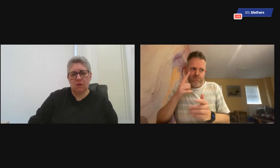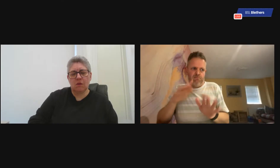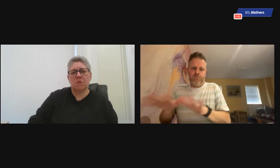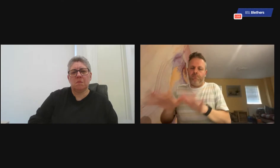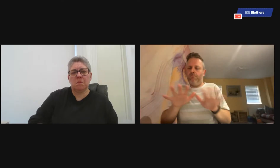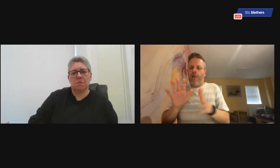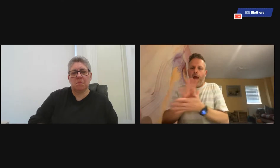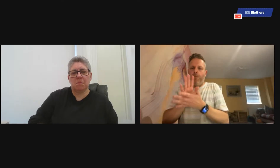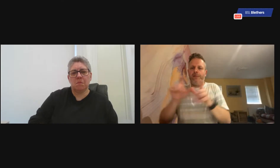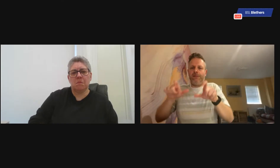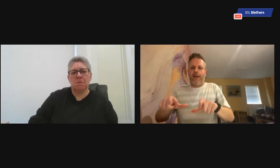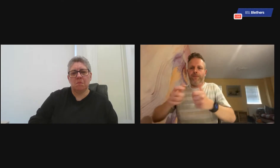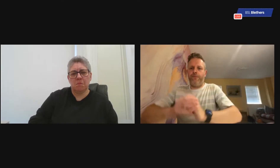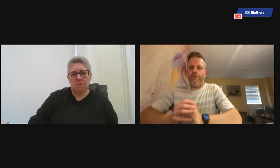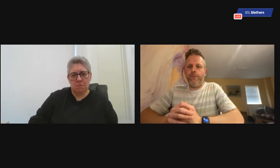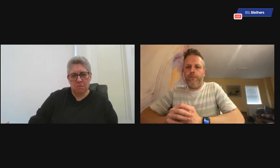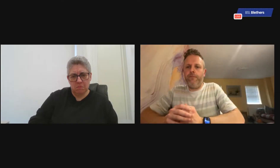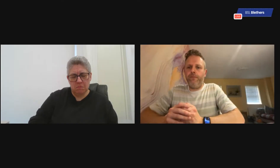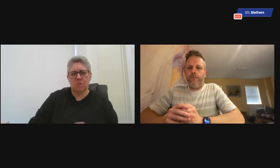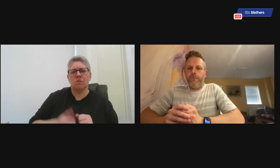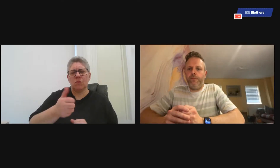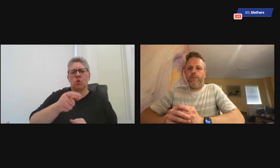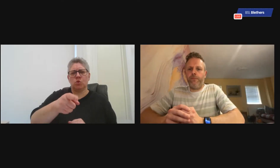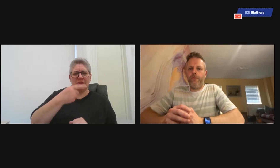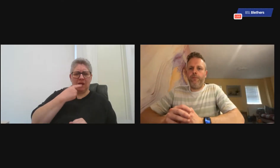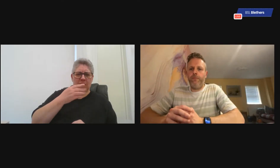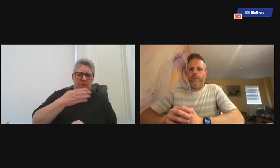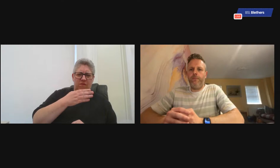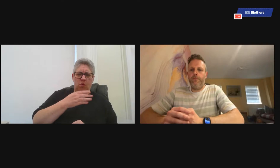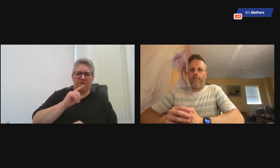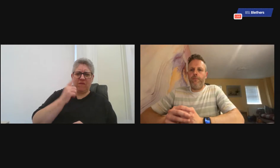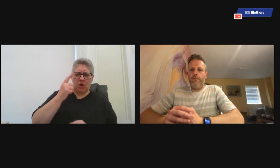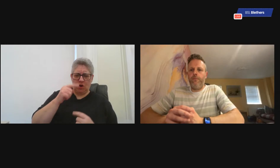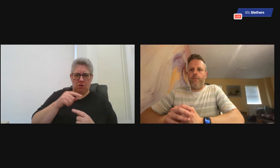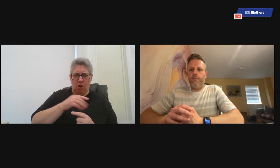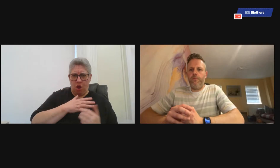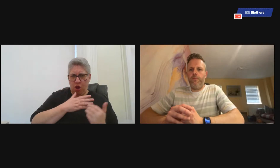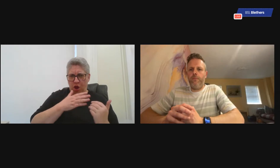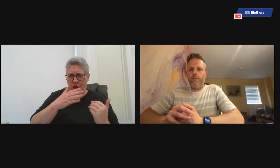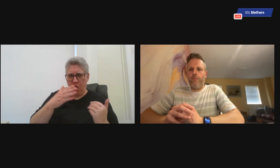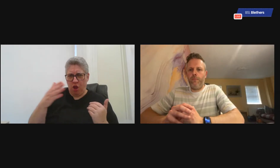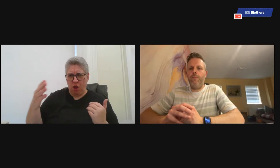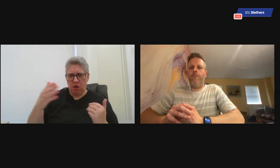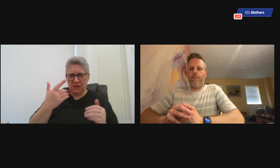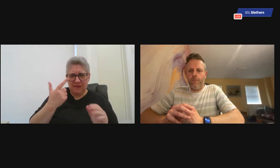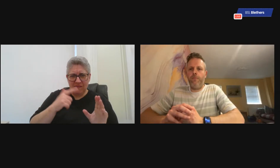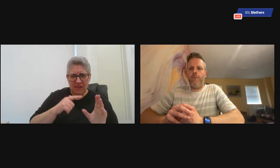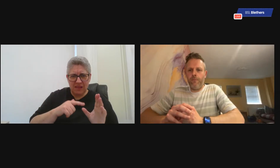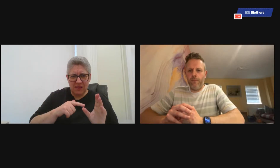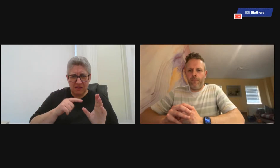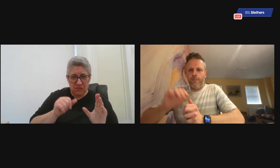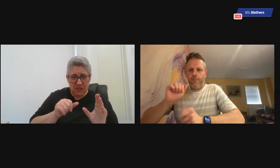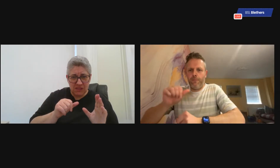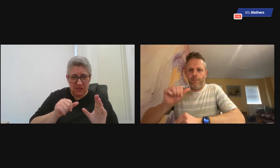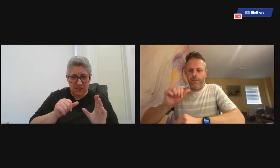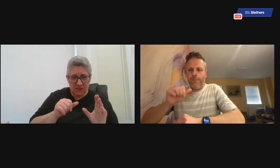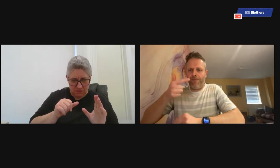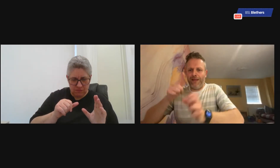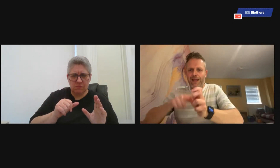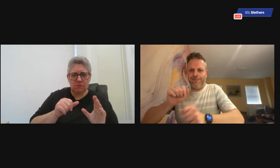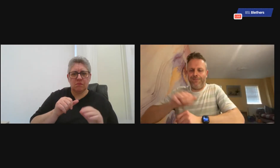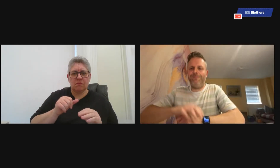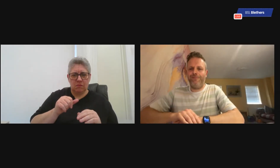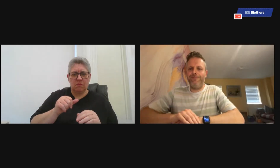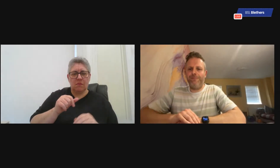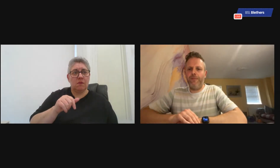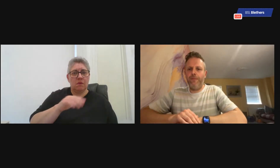happy. And I think now we can see that that child is really happy, so that will be extended to become long-term. So that